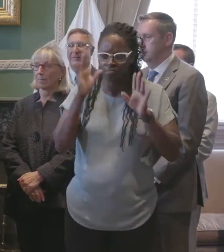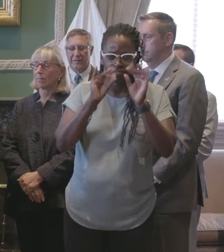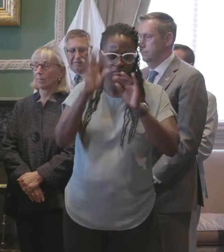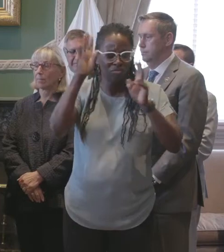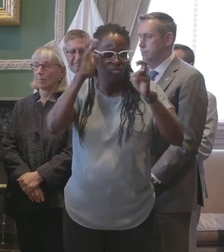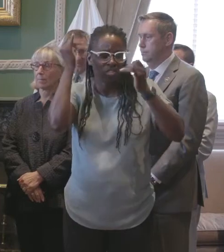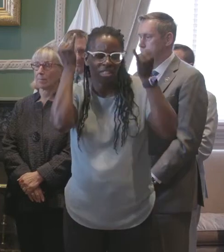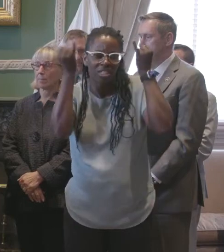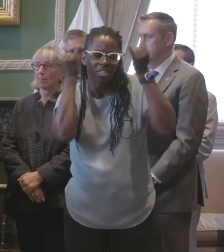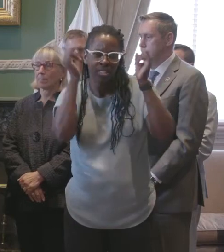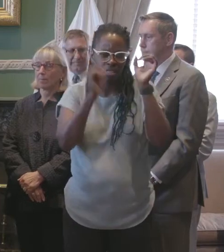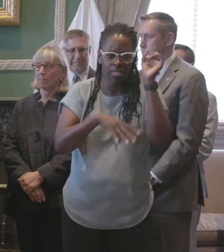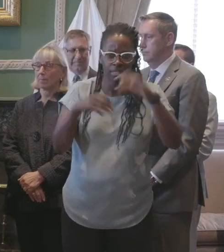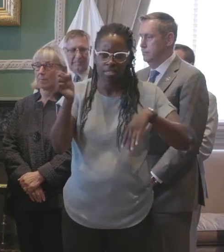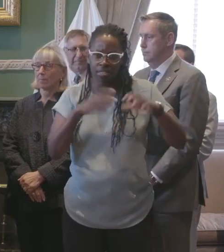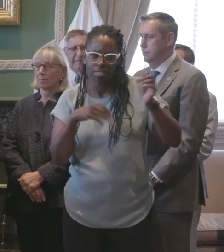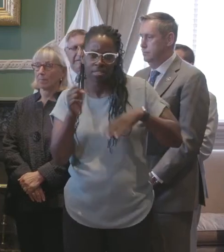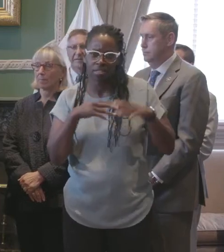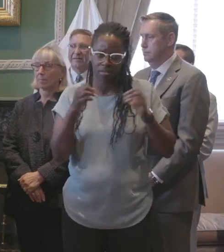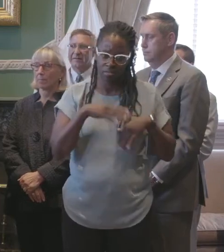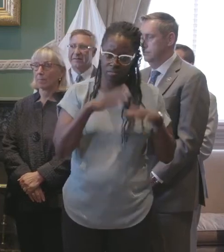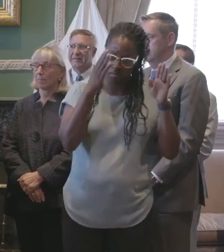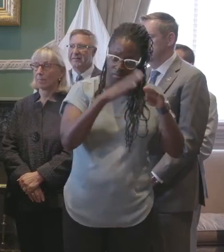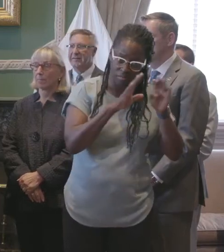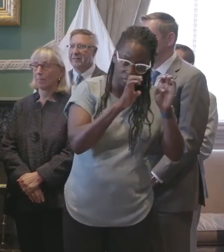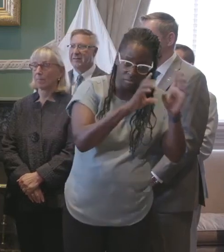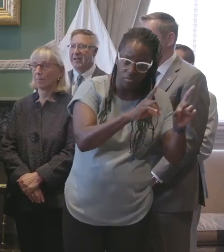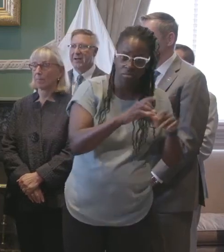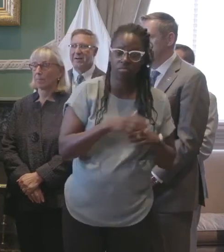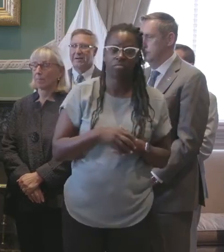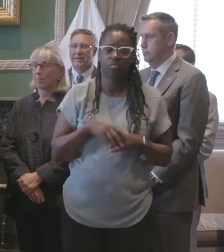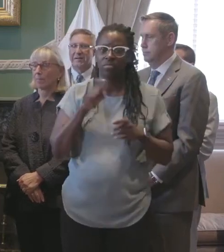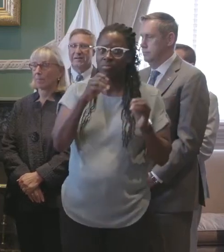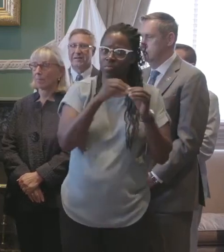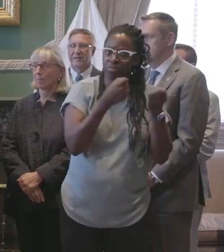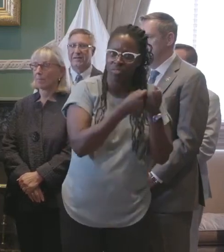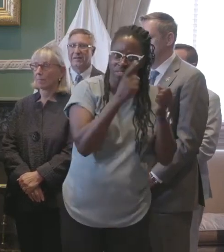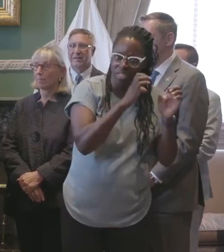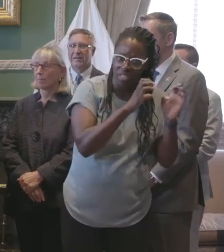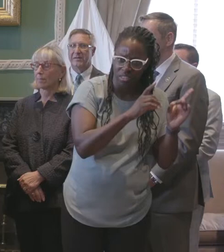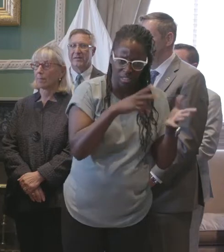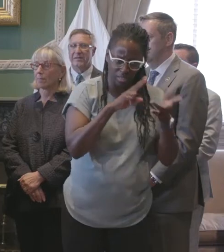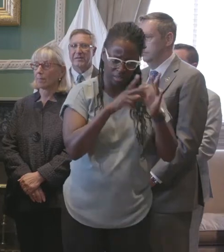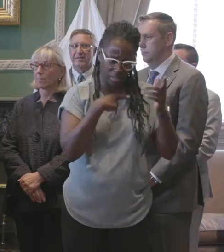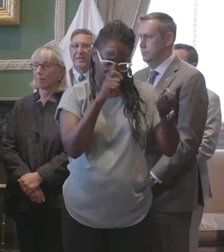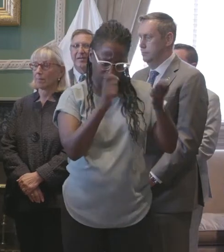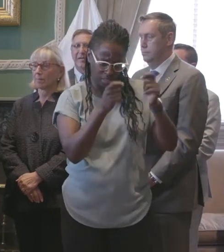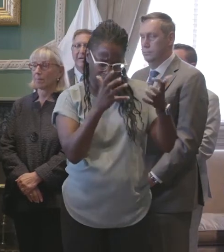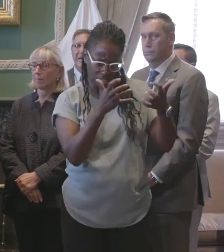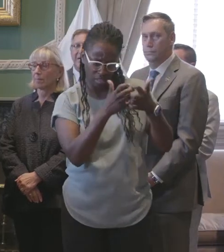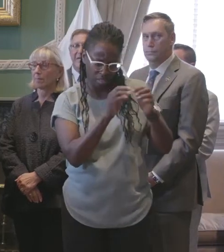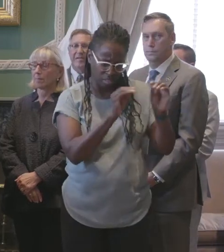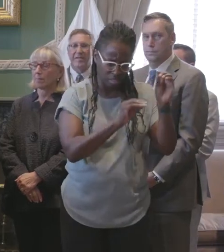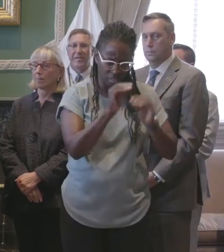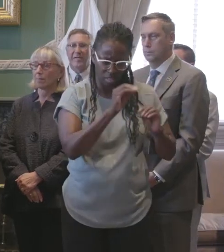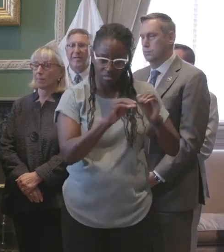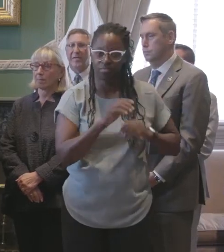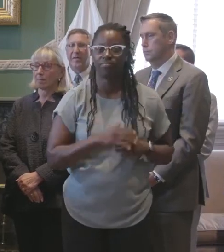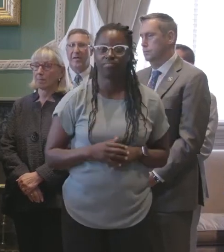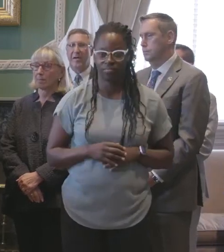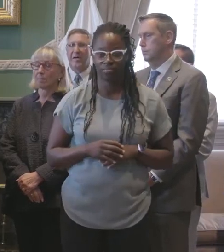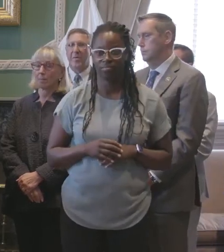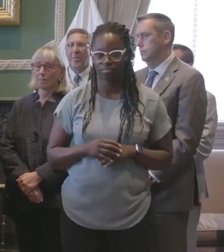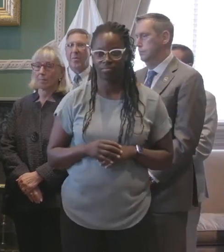that may need some transitioning as we go forward. And as we continue to look at our transportation